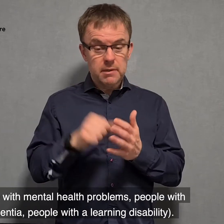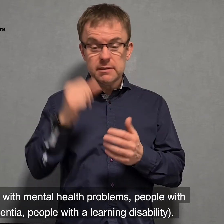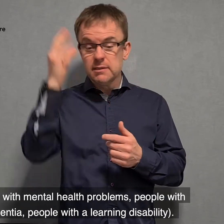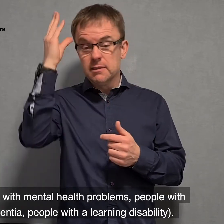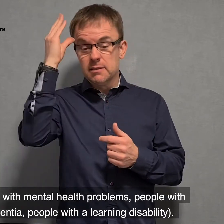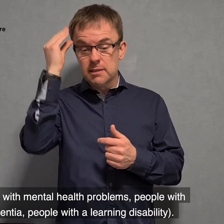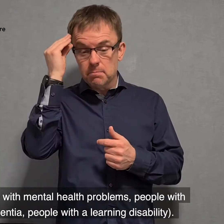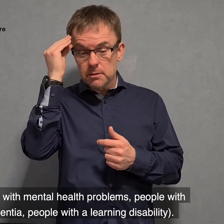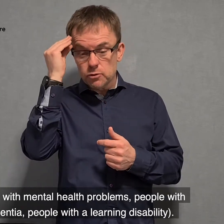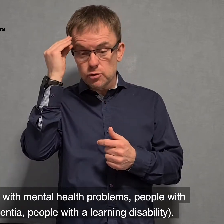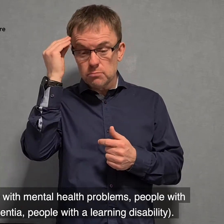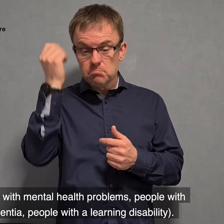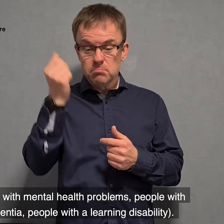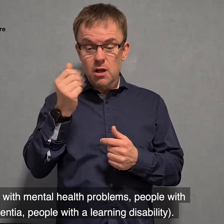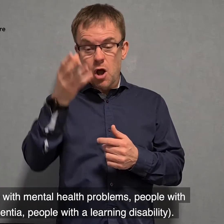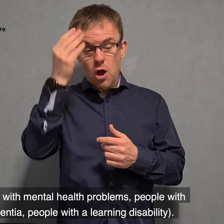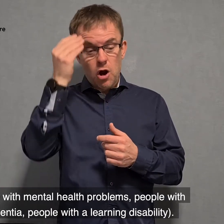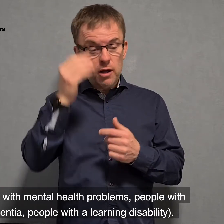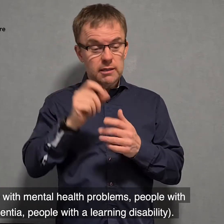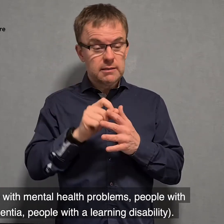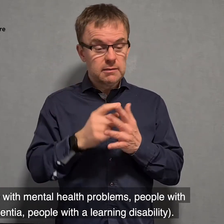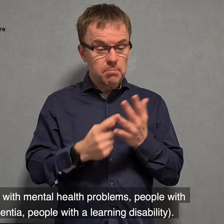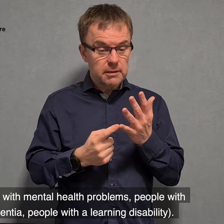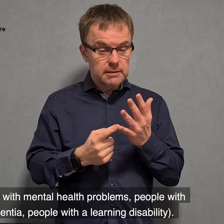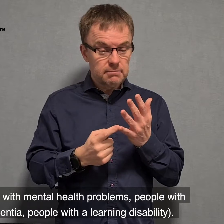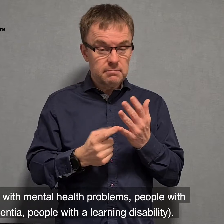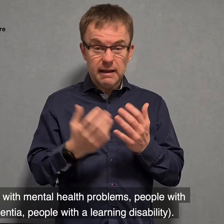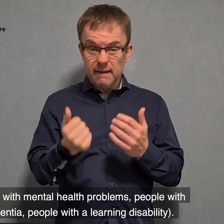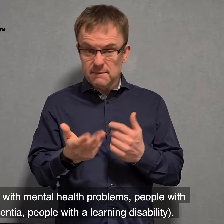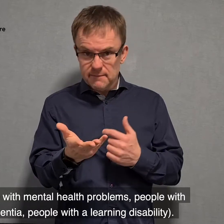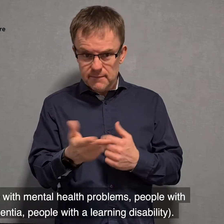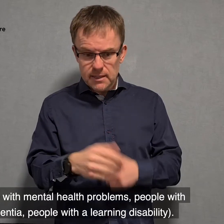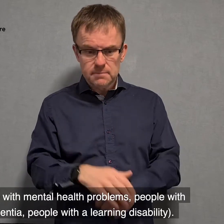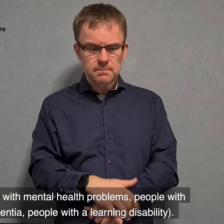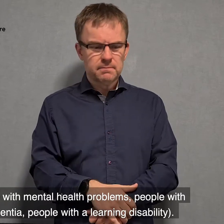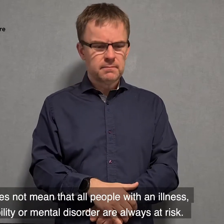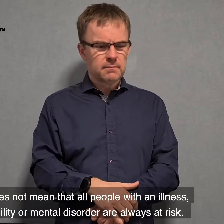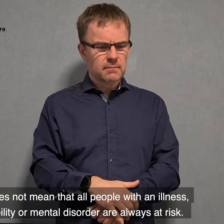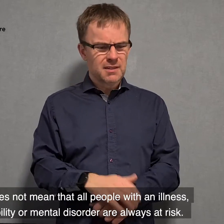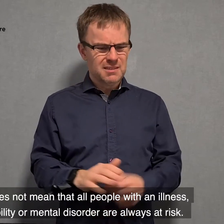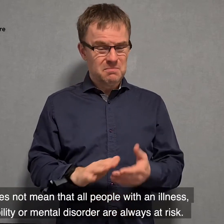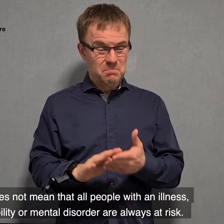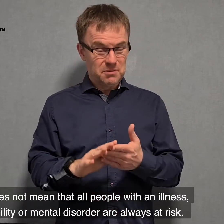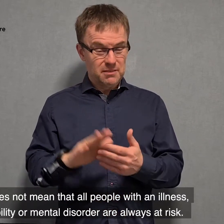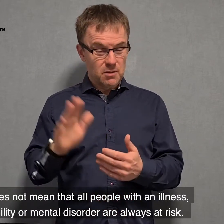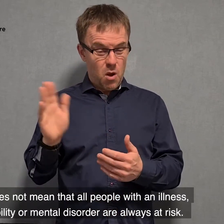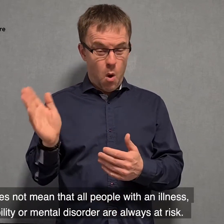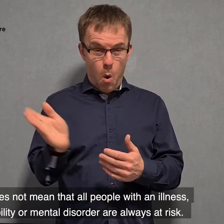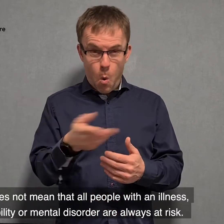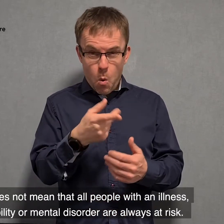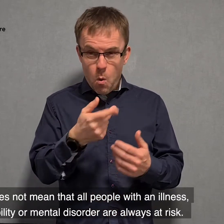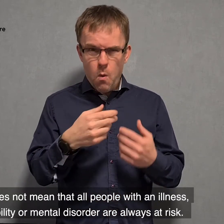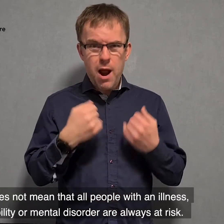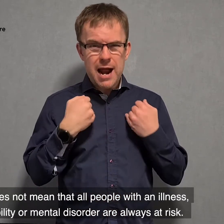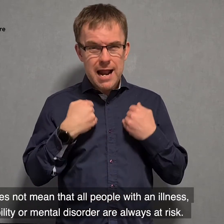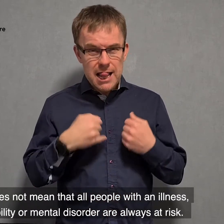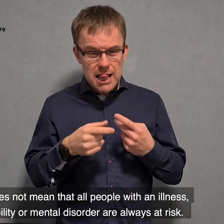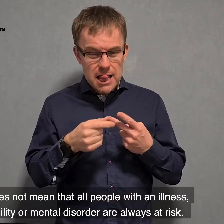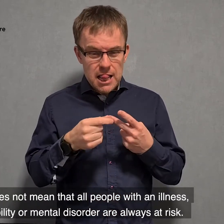people with mental health problems, people with dementia, people with a learning disability. This does not mean that all